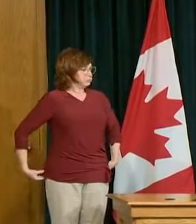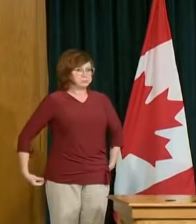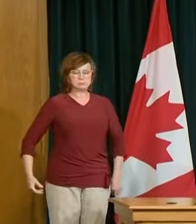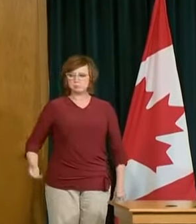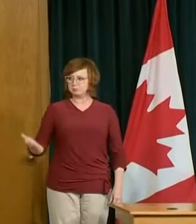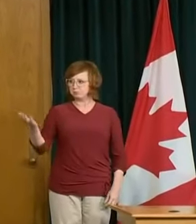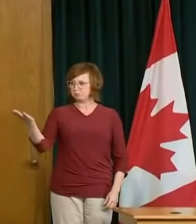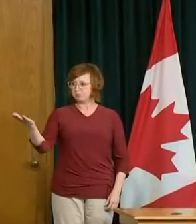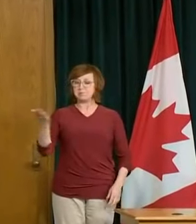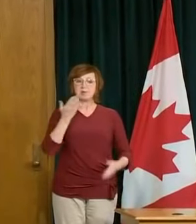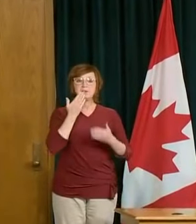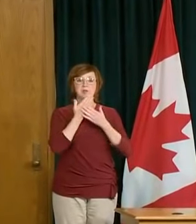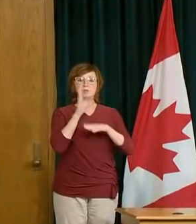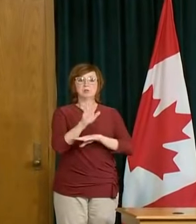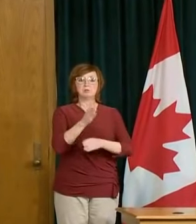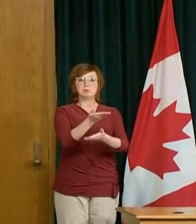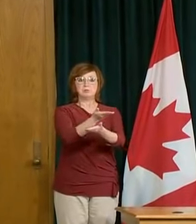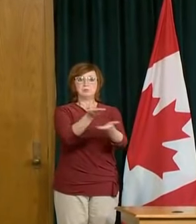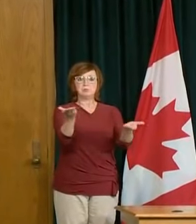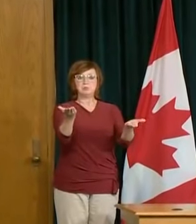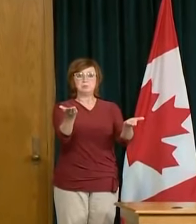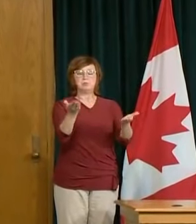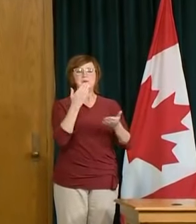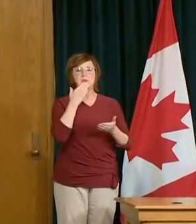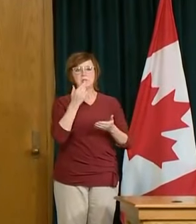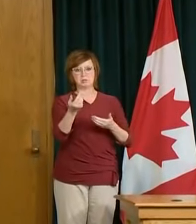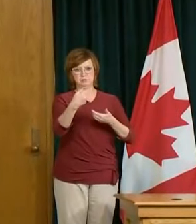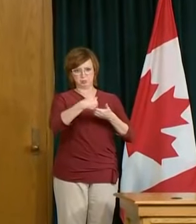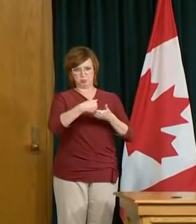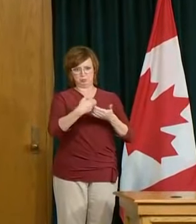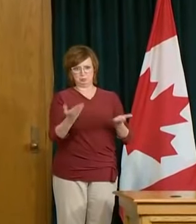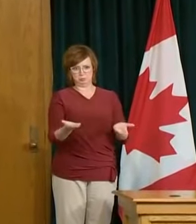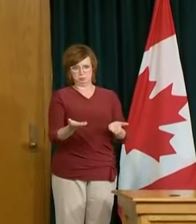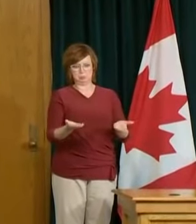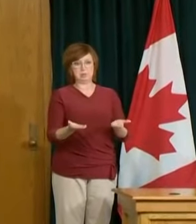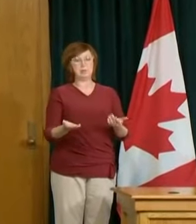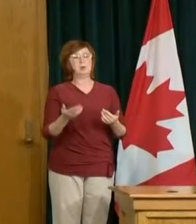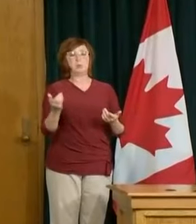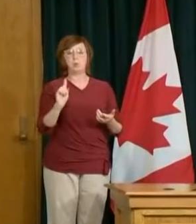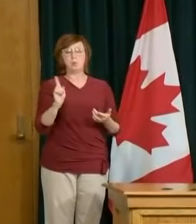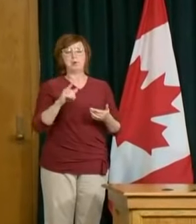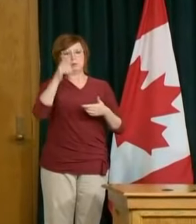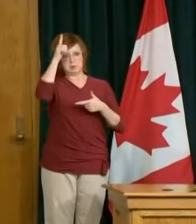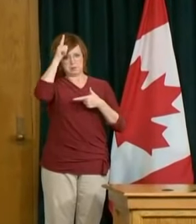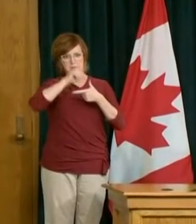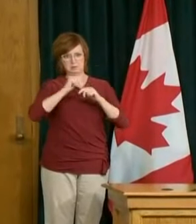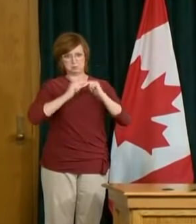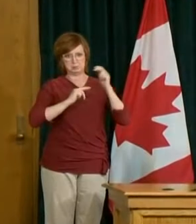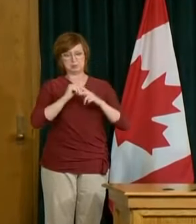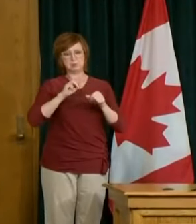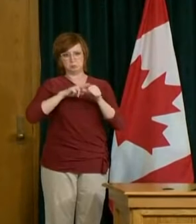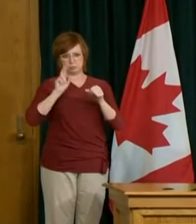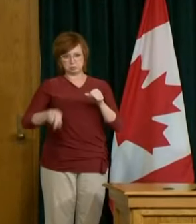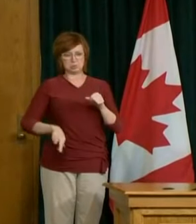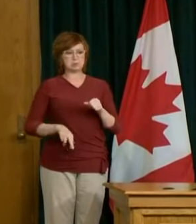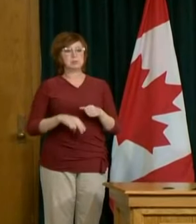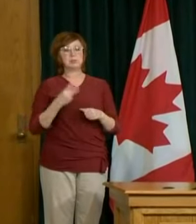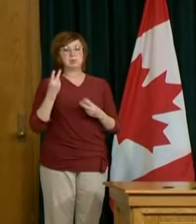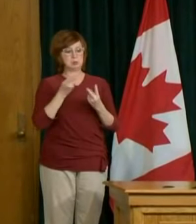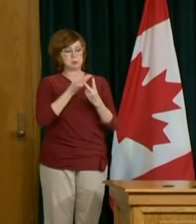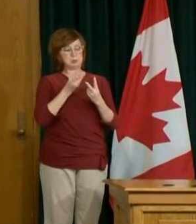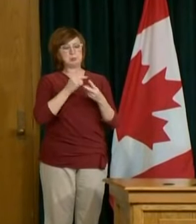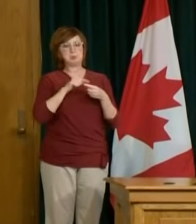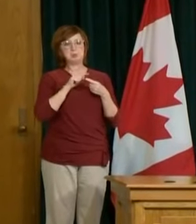Good afternoon, everyone, and thanks for joining us today. Again, in the Legislative Building in Regina, we have Health Minister Jim Reiter and Chief Medical